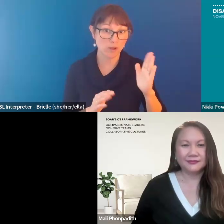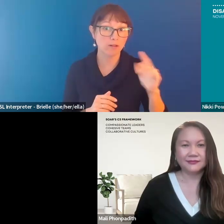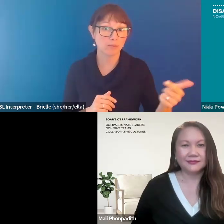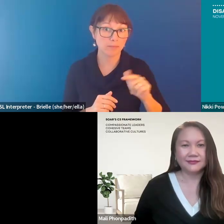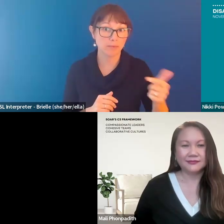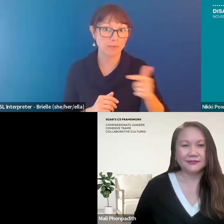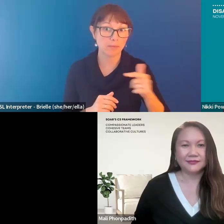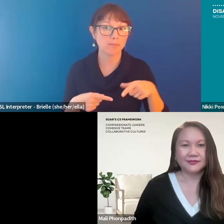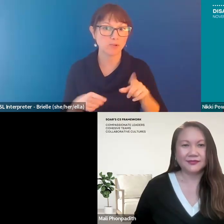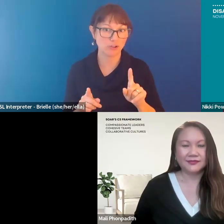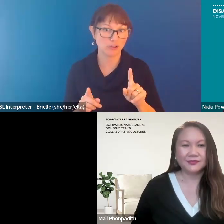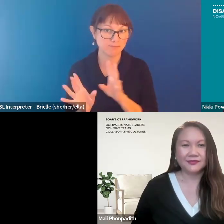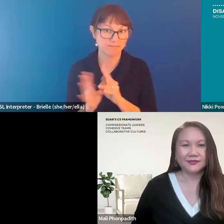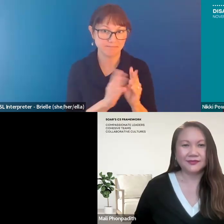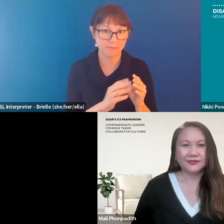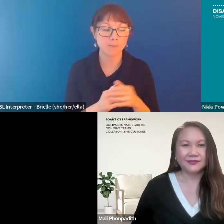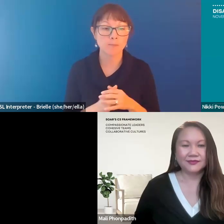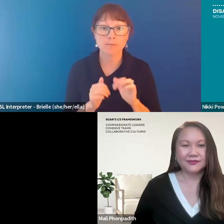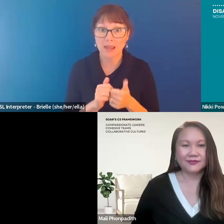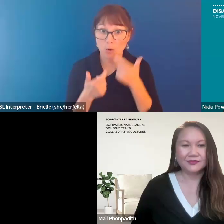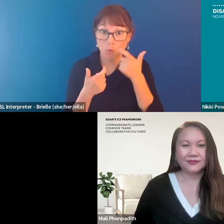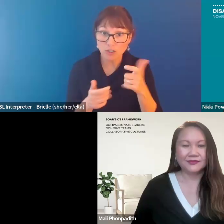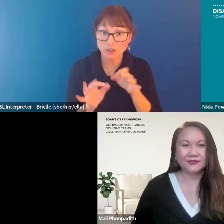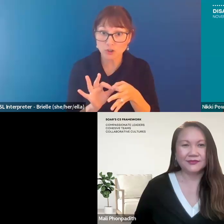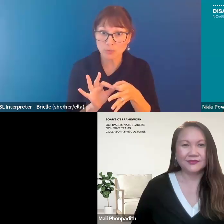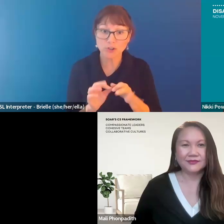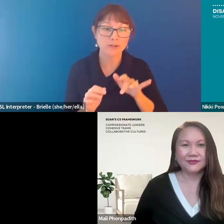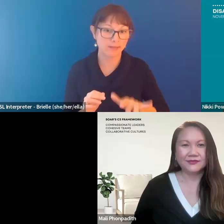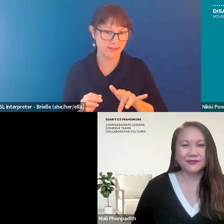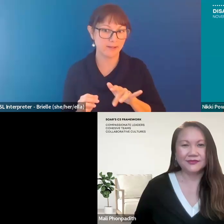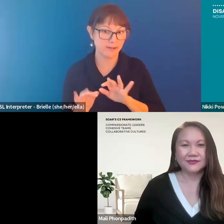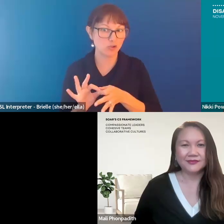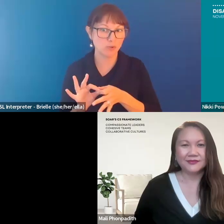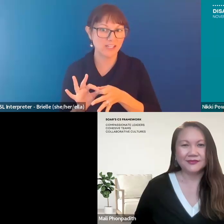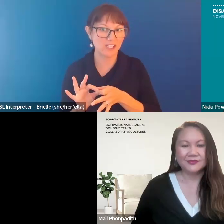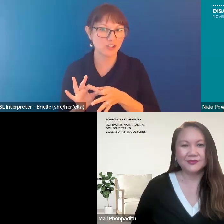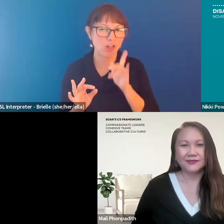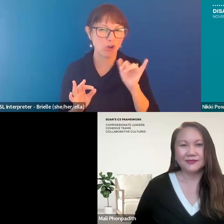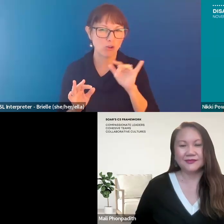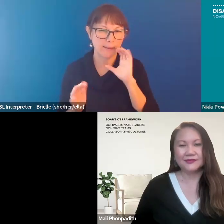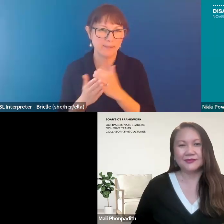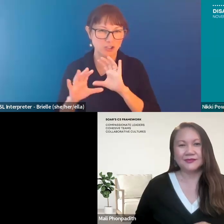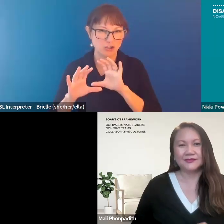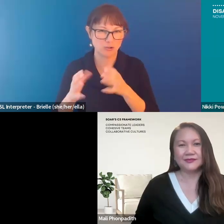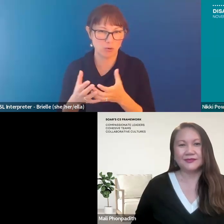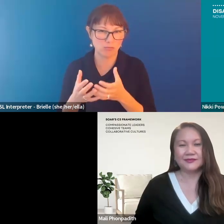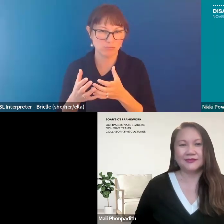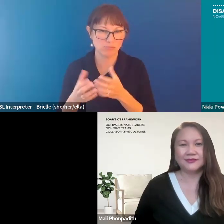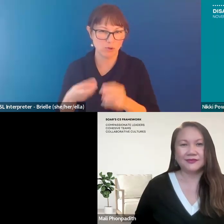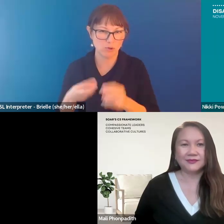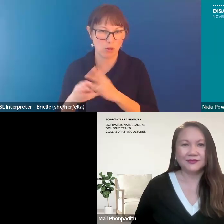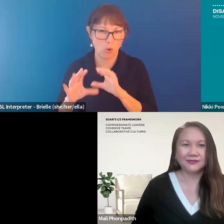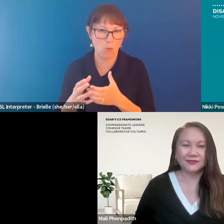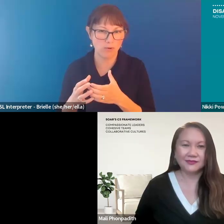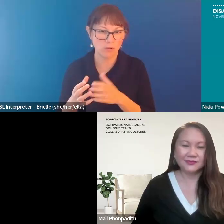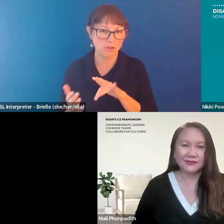alternate throughout the event. To view those interpreters, click Interpretation on the bottom menu and select